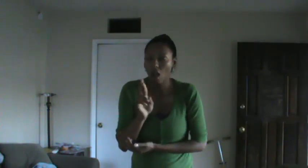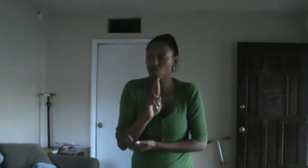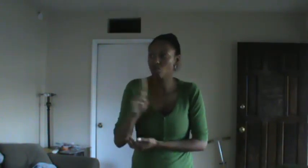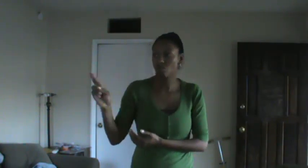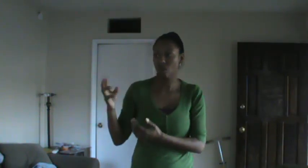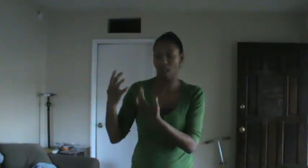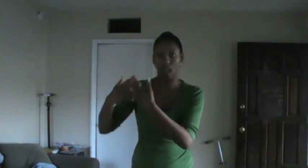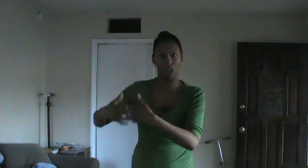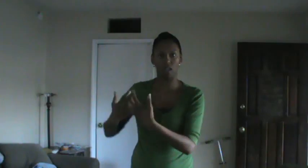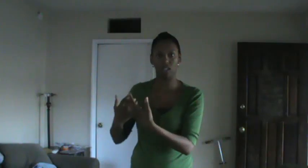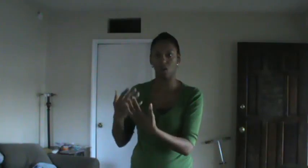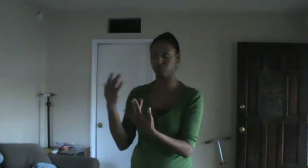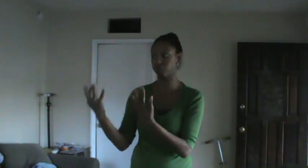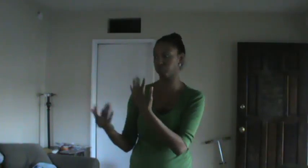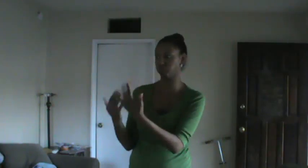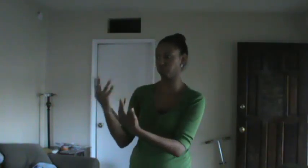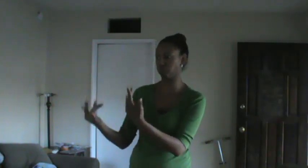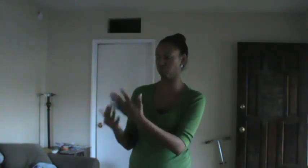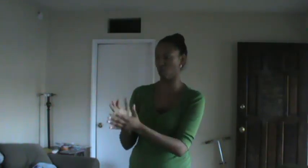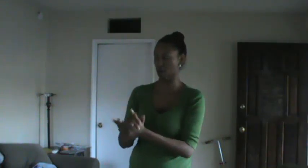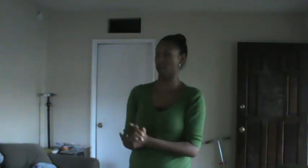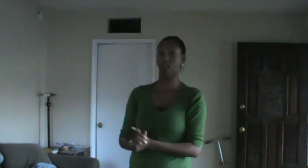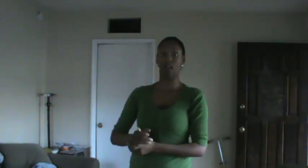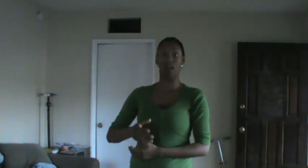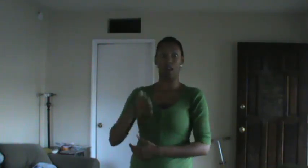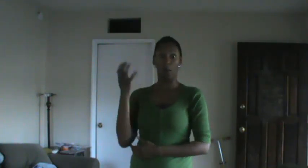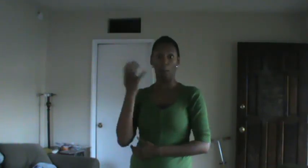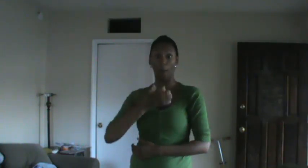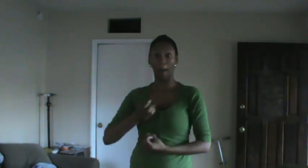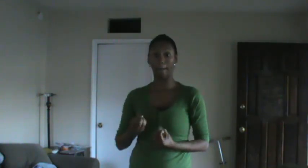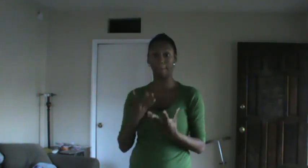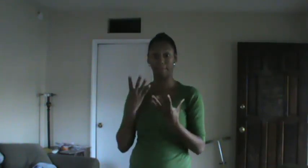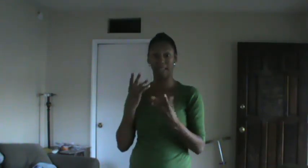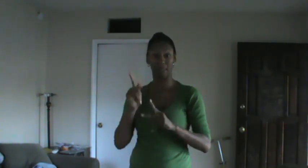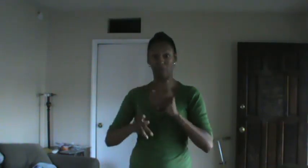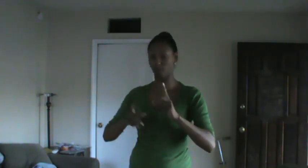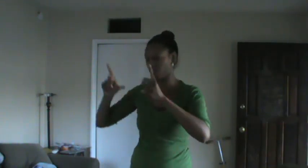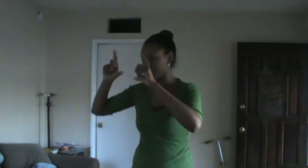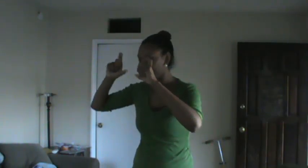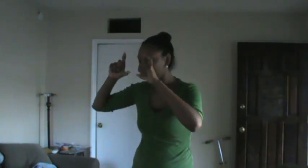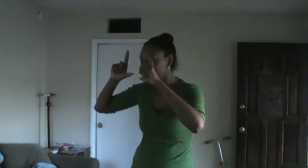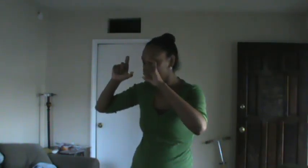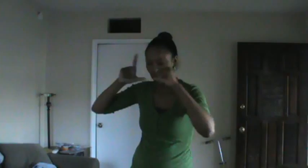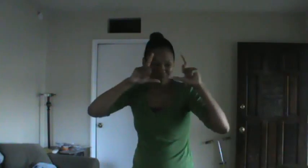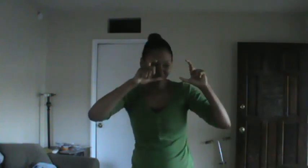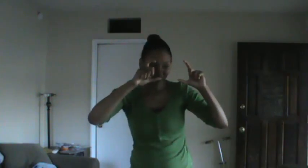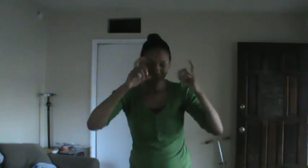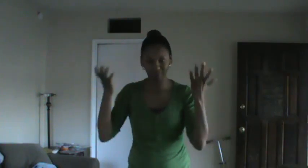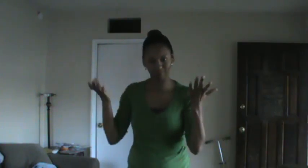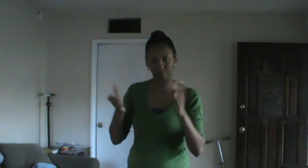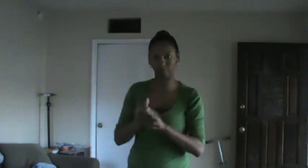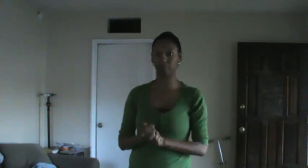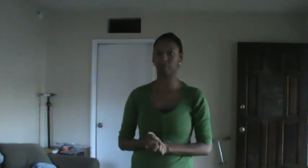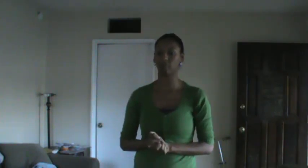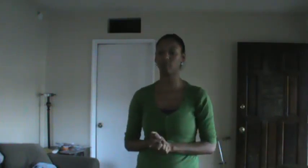quite an adventure, and we spent the night in an airport in Anchorage, in a hotel in Anchorage that evening. And